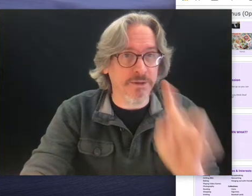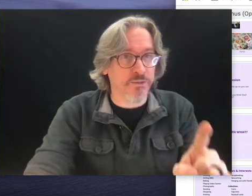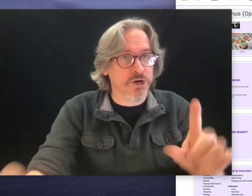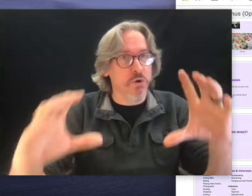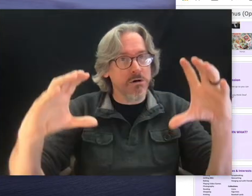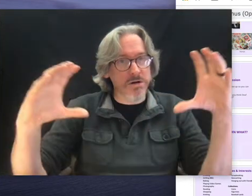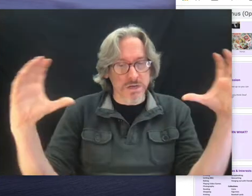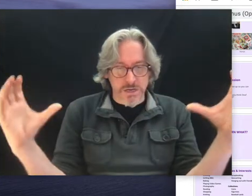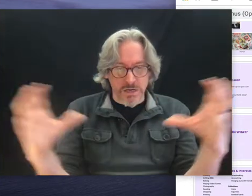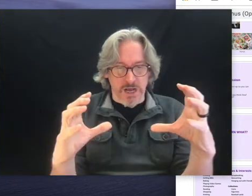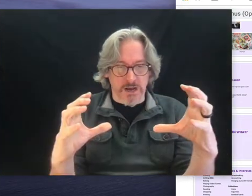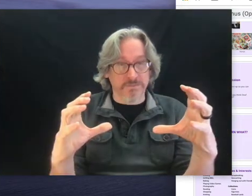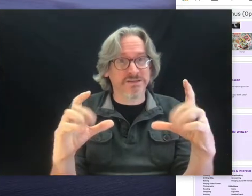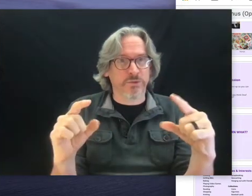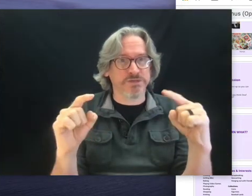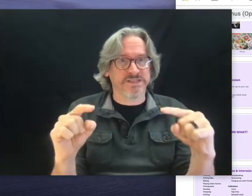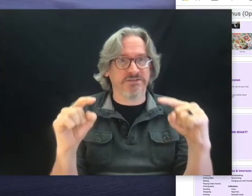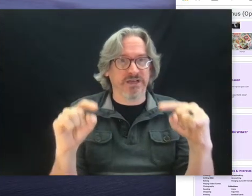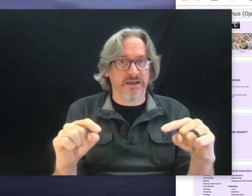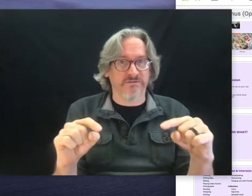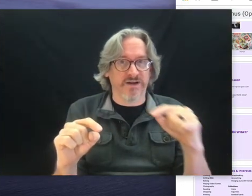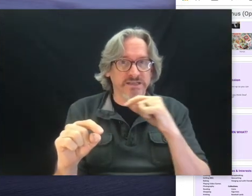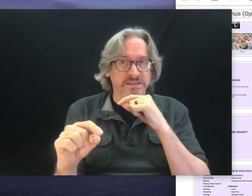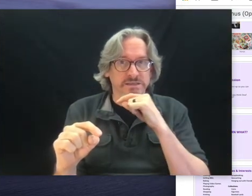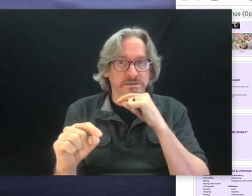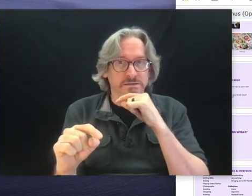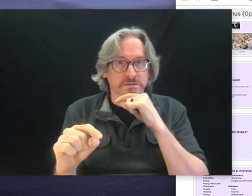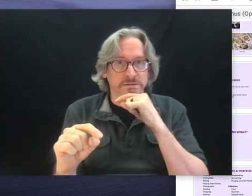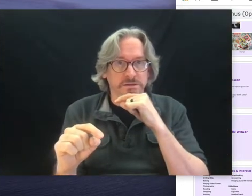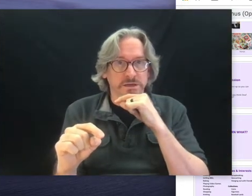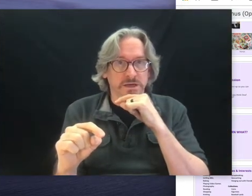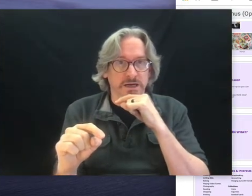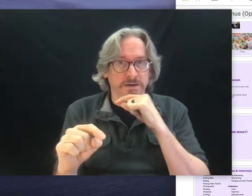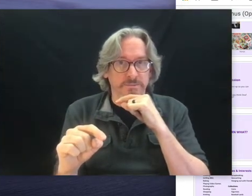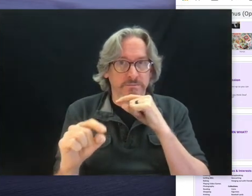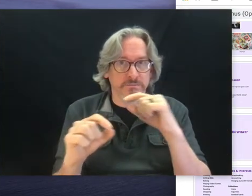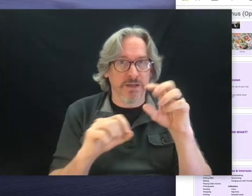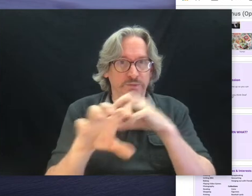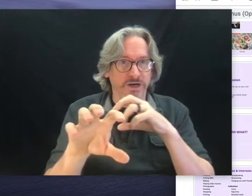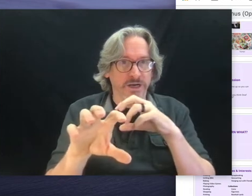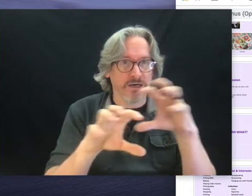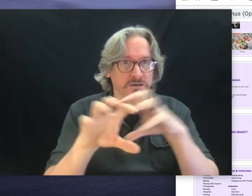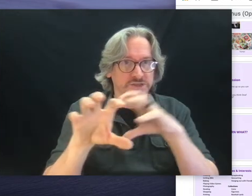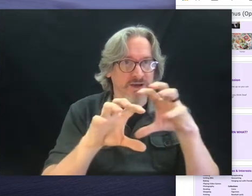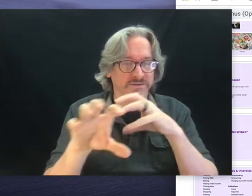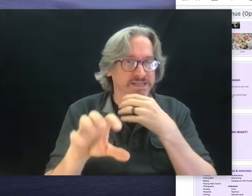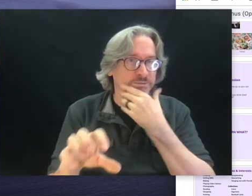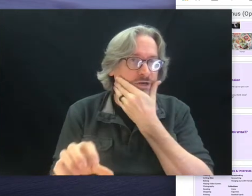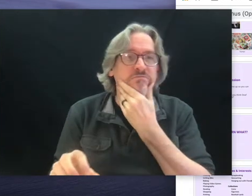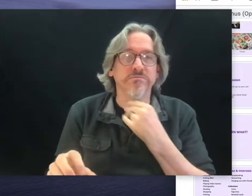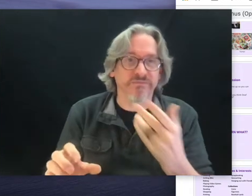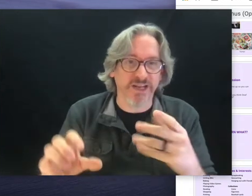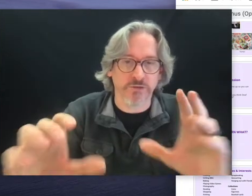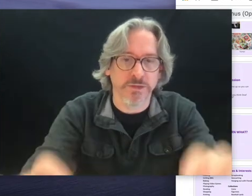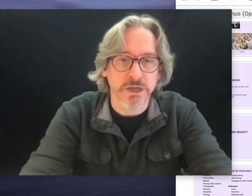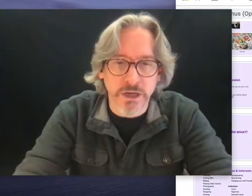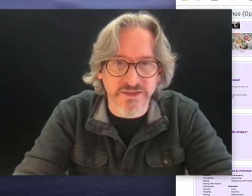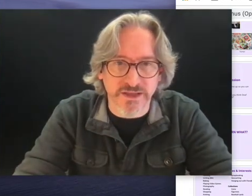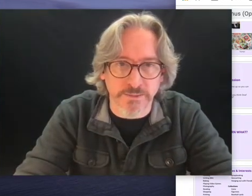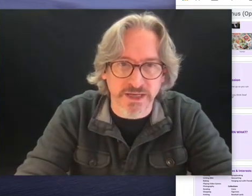And I'm going to record some more specific advice and put it in here so I have a separate